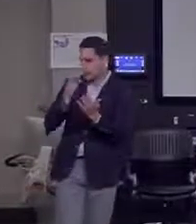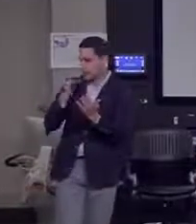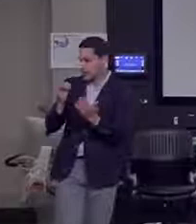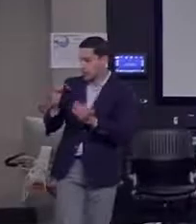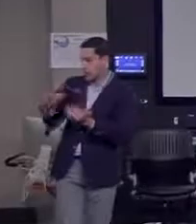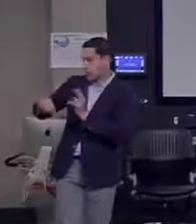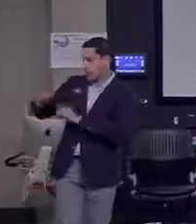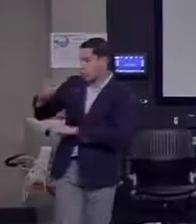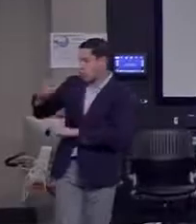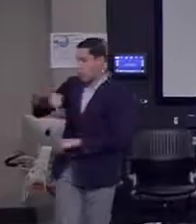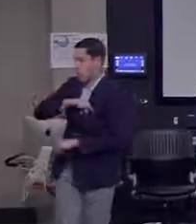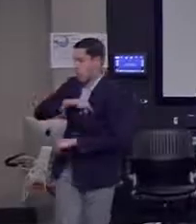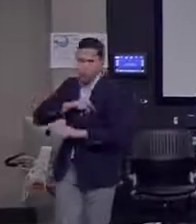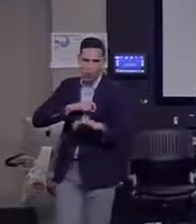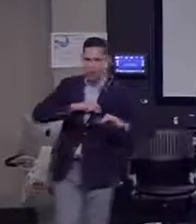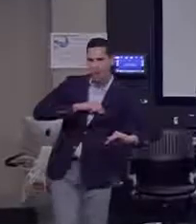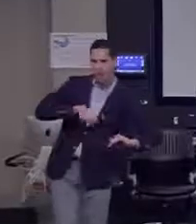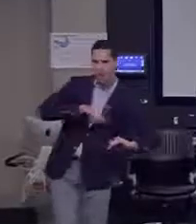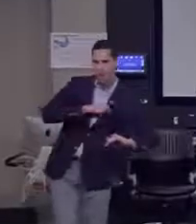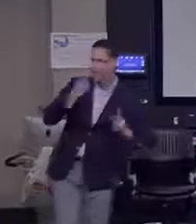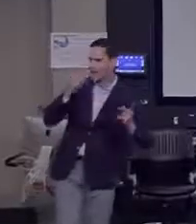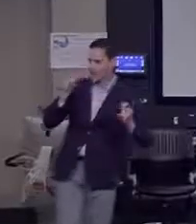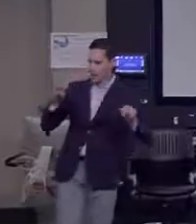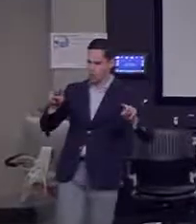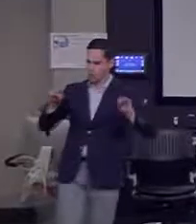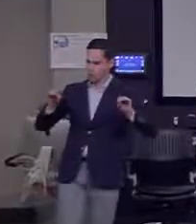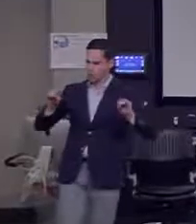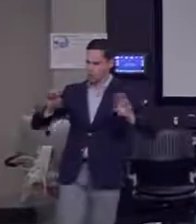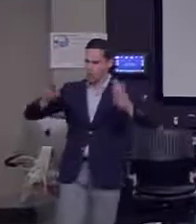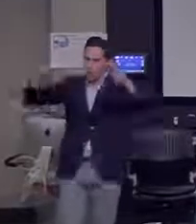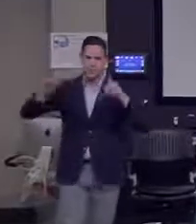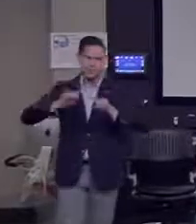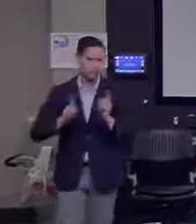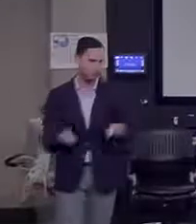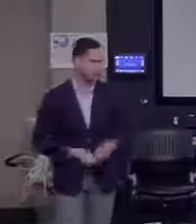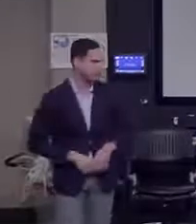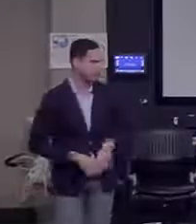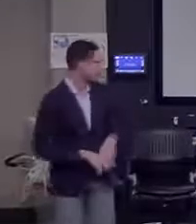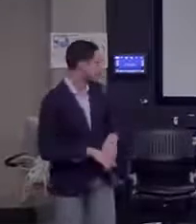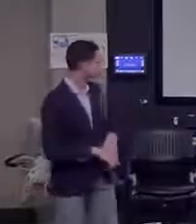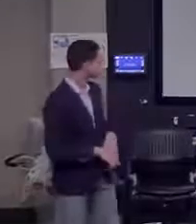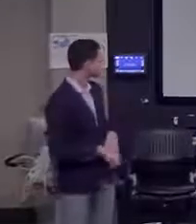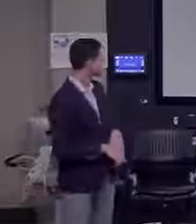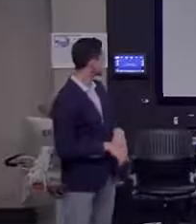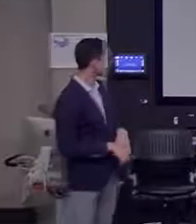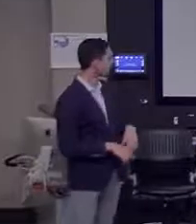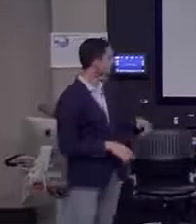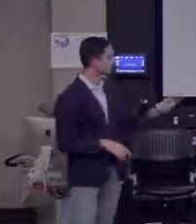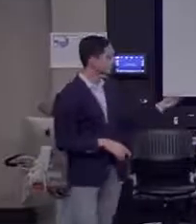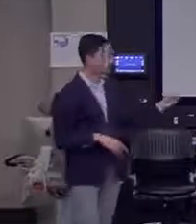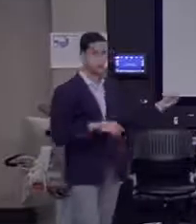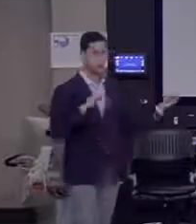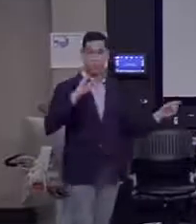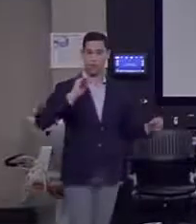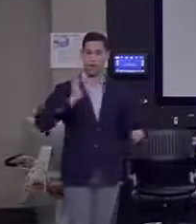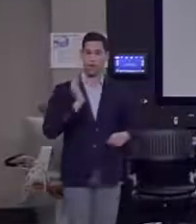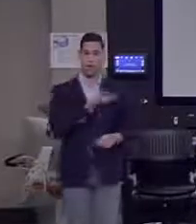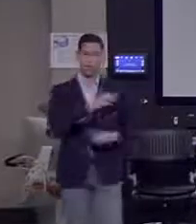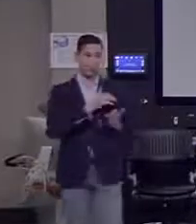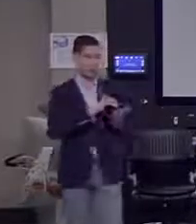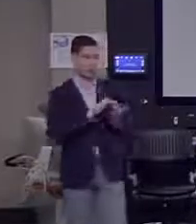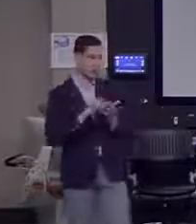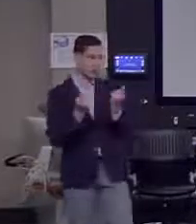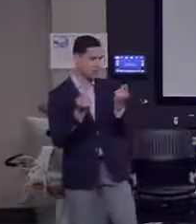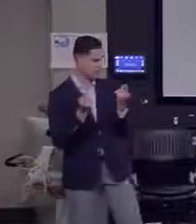later language. So we did a study where we first found